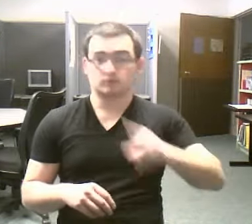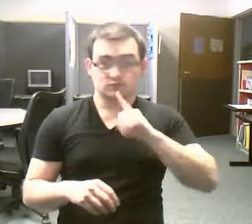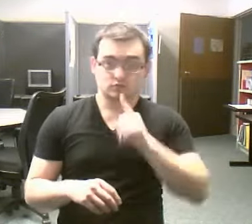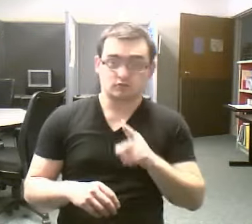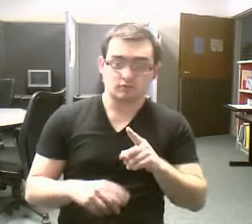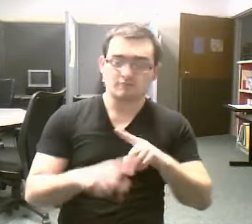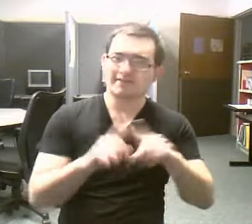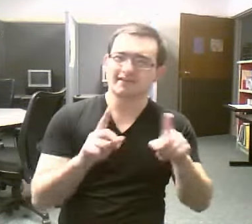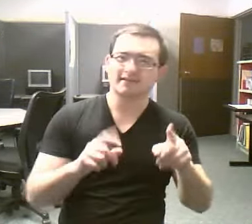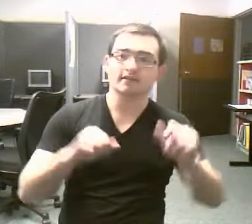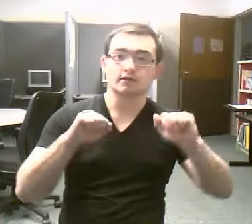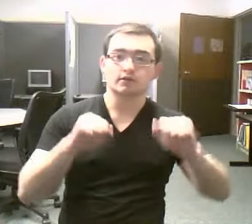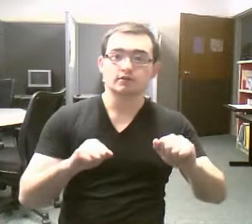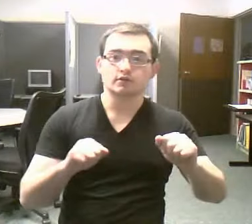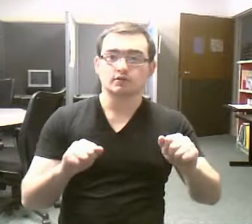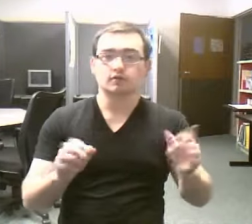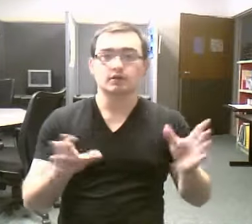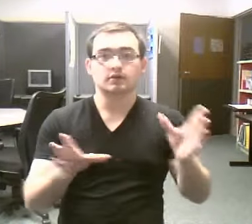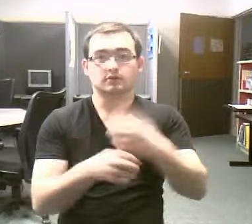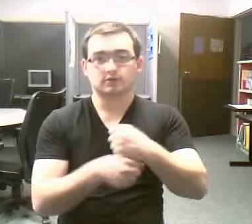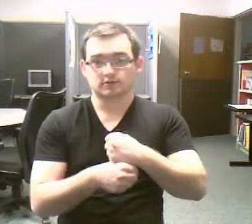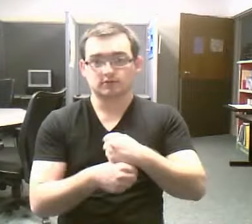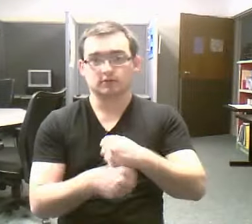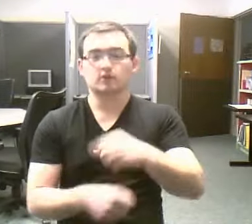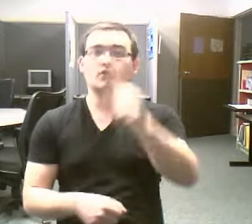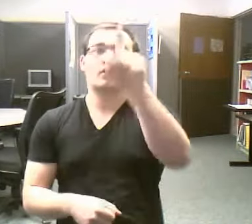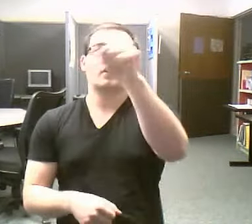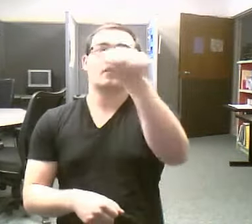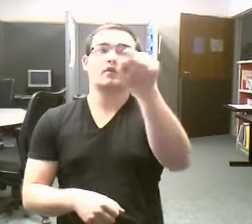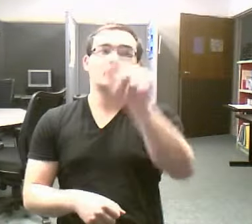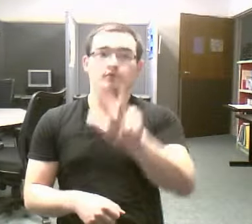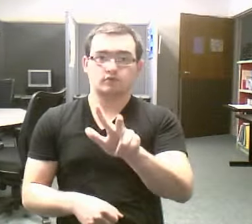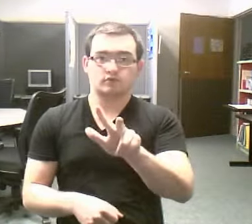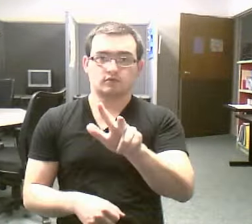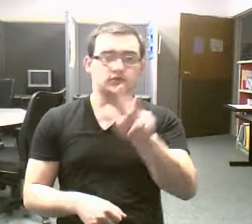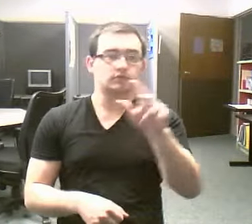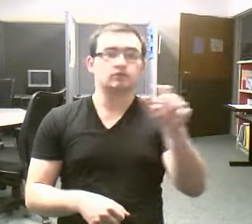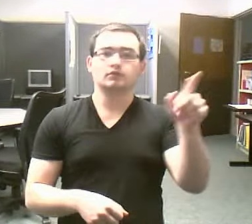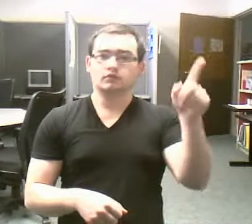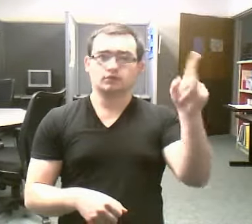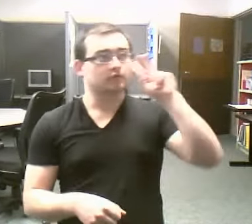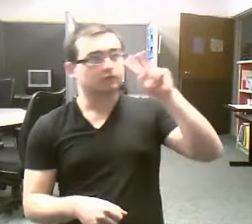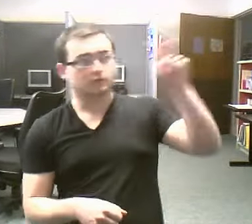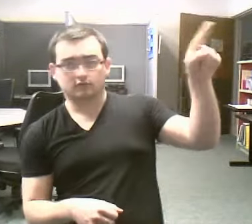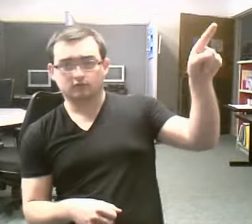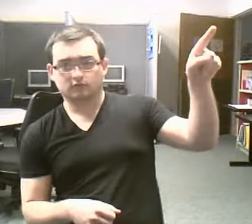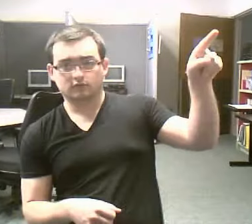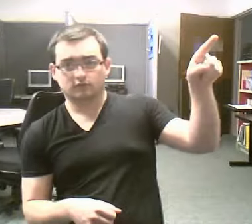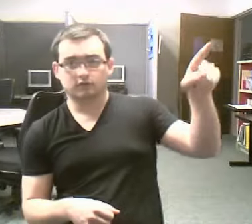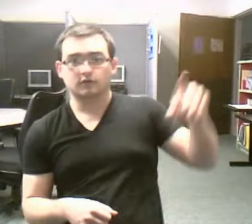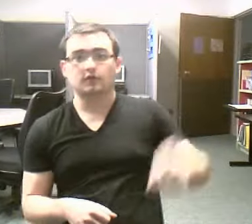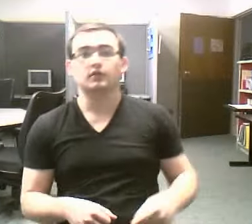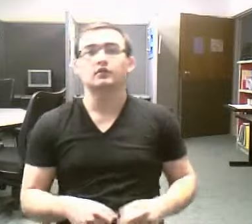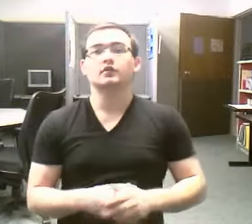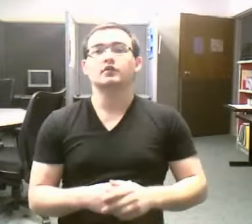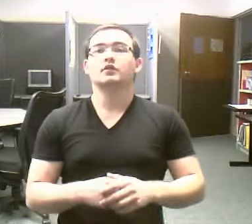1/3. And this is a property of rational numbers. They can be reduced. And I really don't have much room